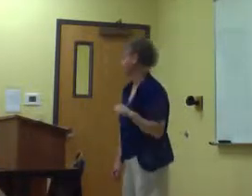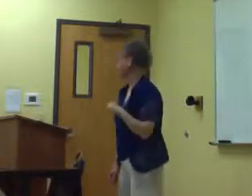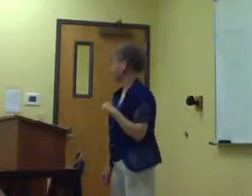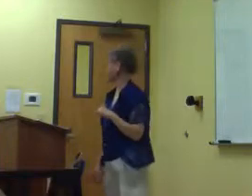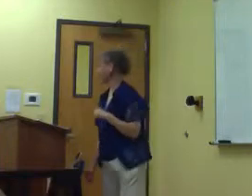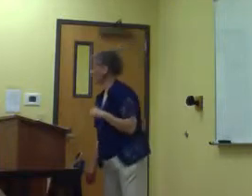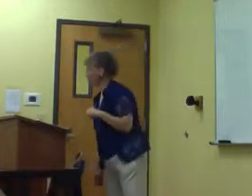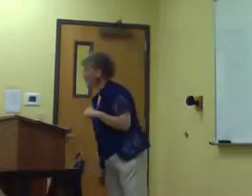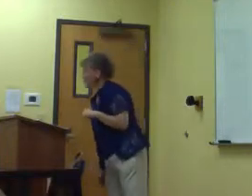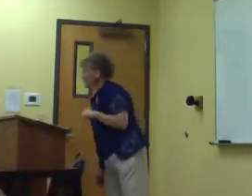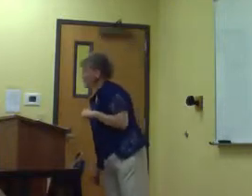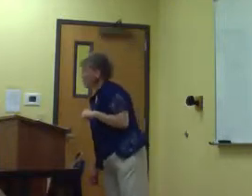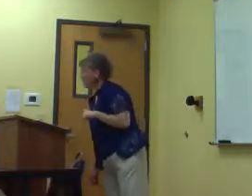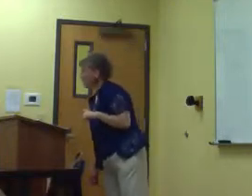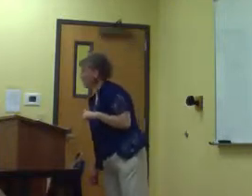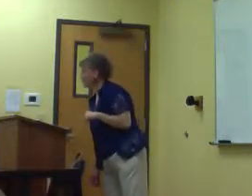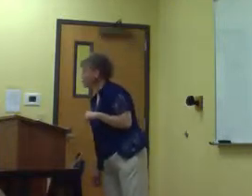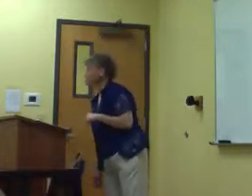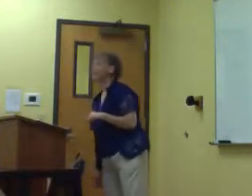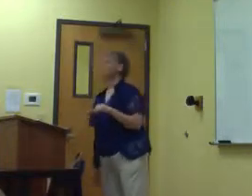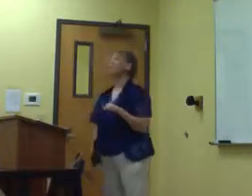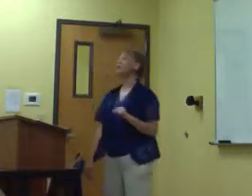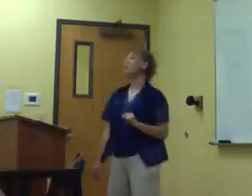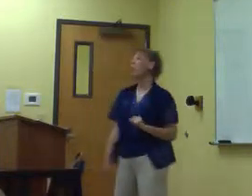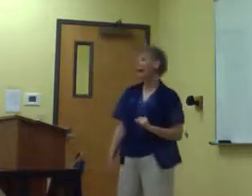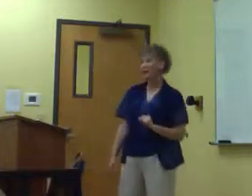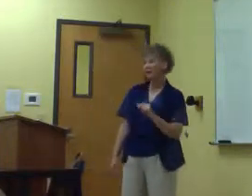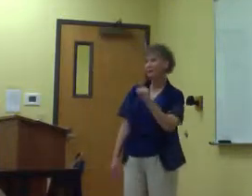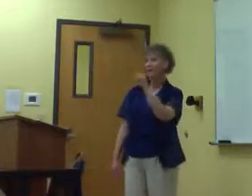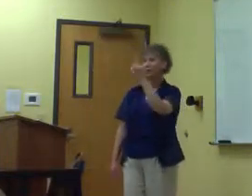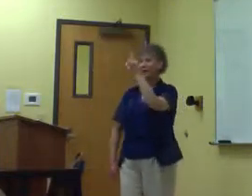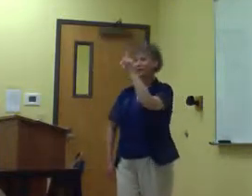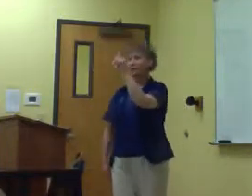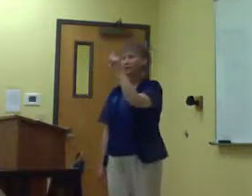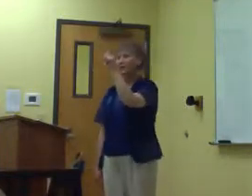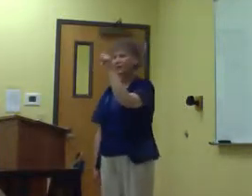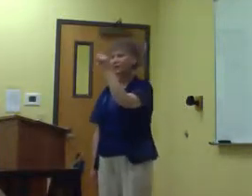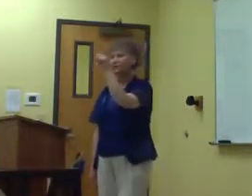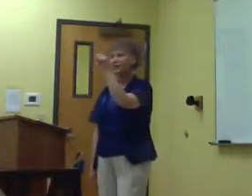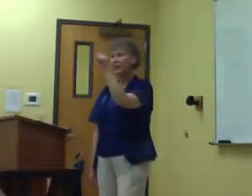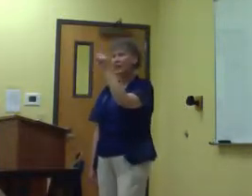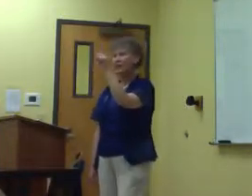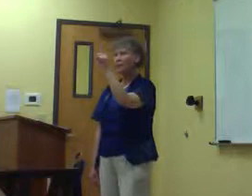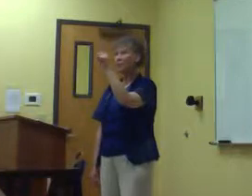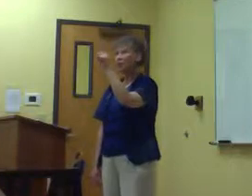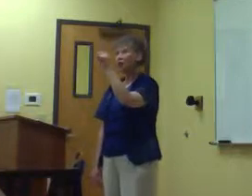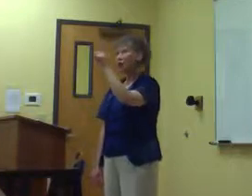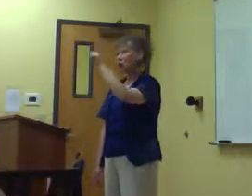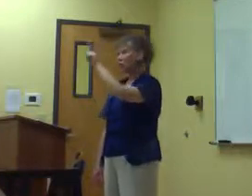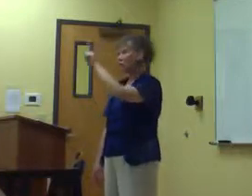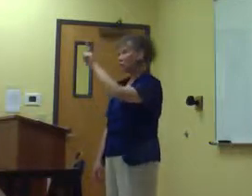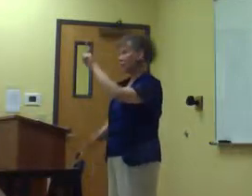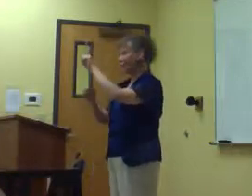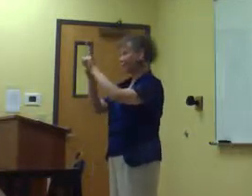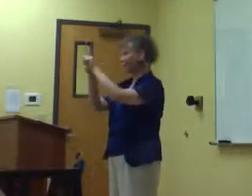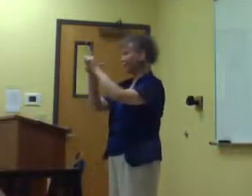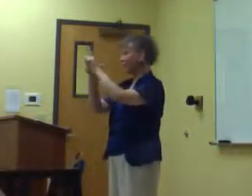Right? All right, so 20. 21. You got 2 fingers, and I'm going to close and leave the 1